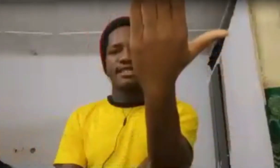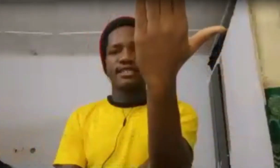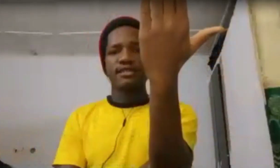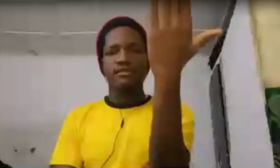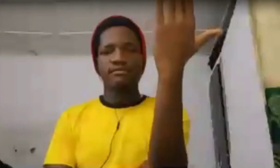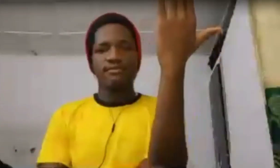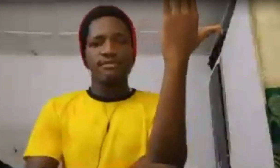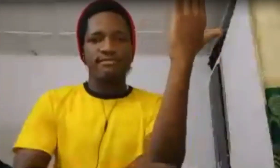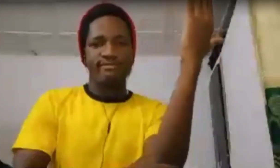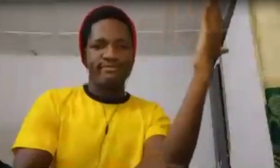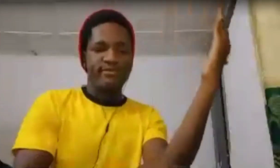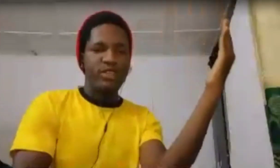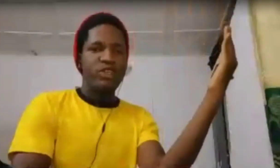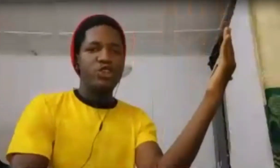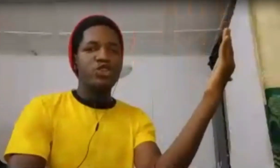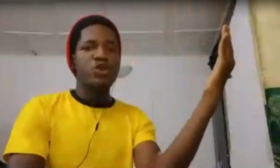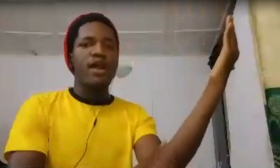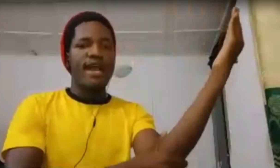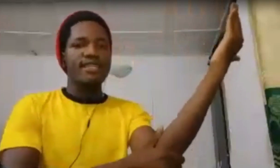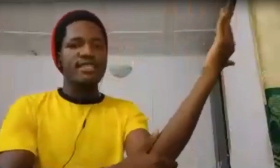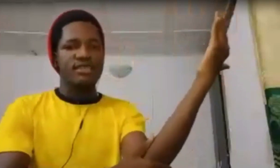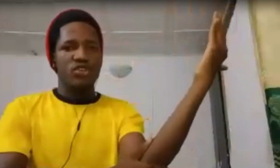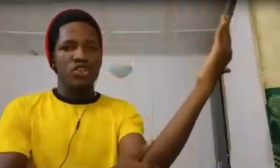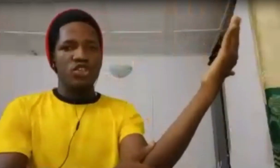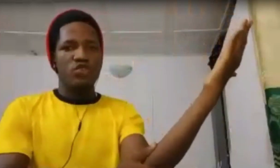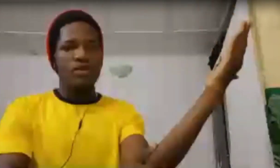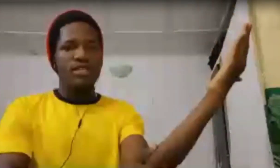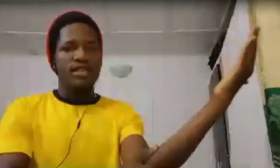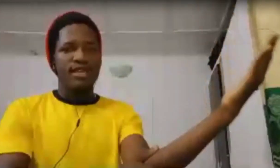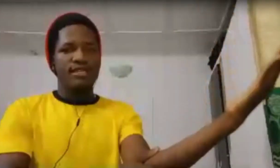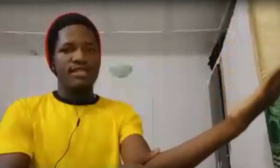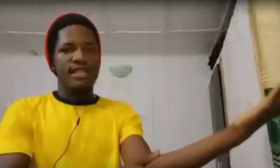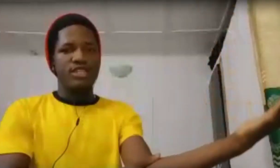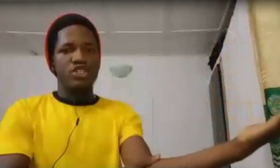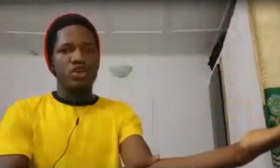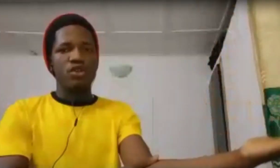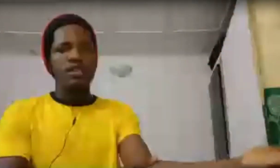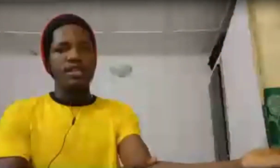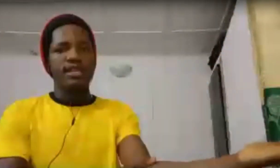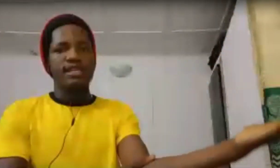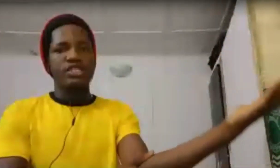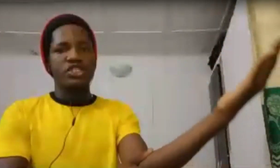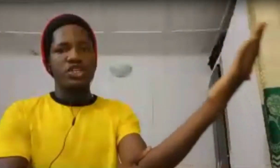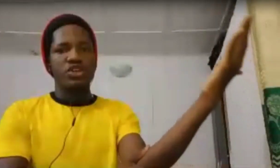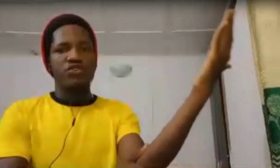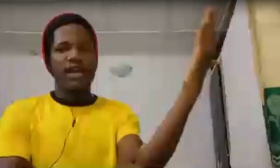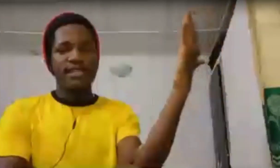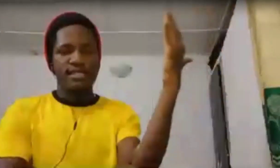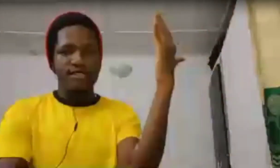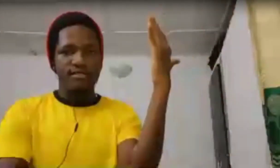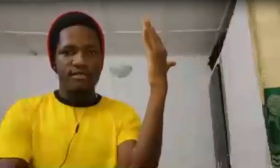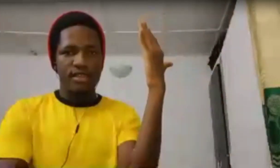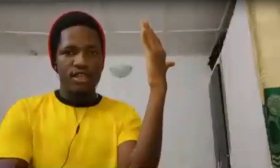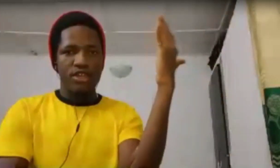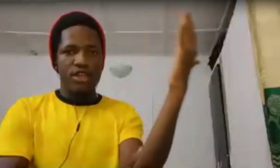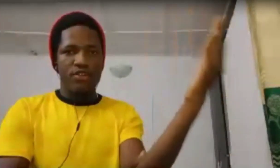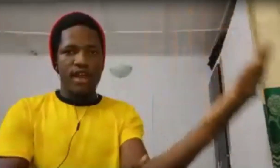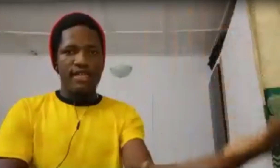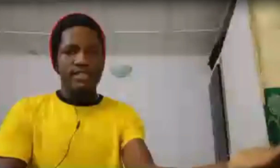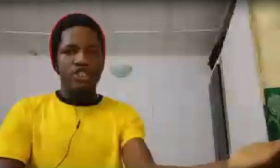rising. You use your hand to indicate that the sun is rising. So